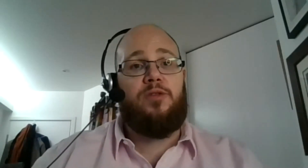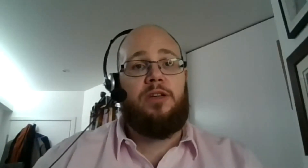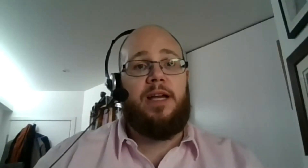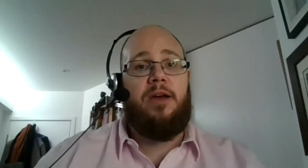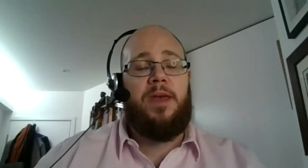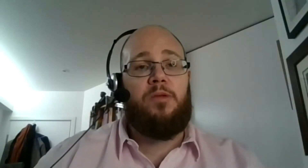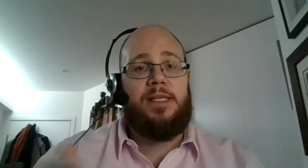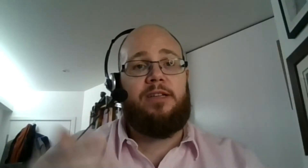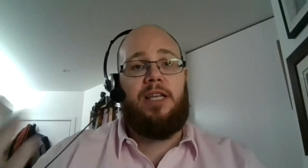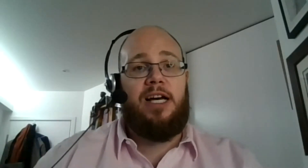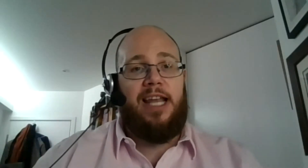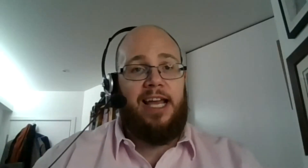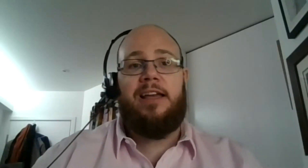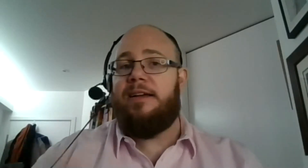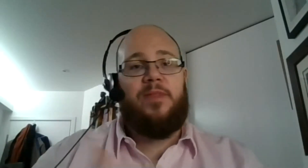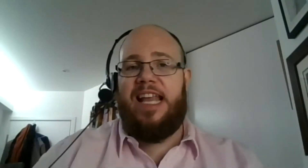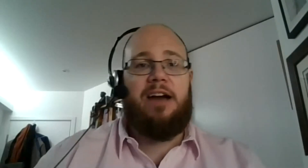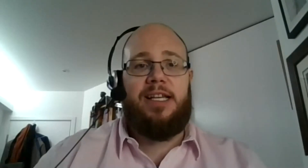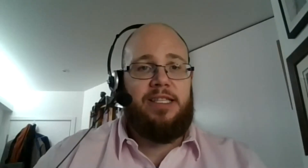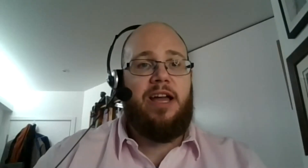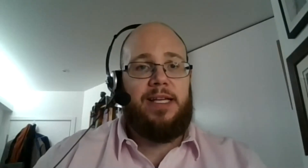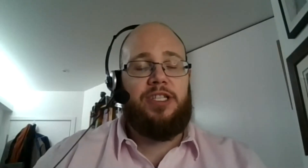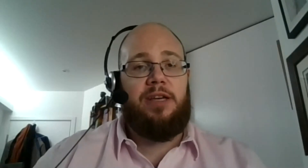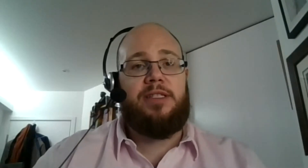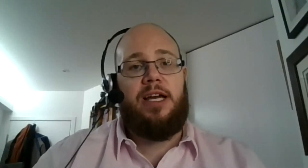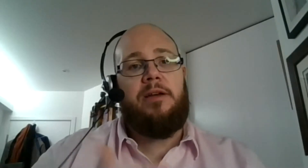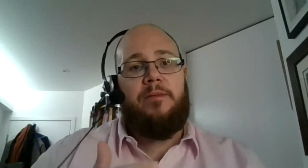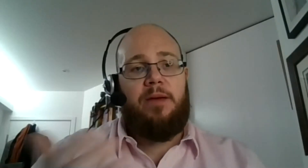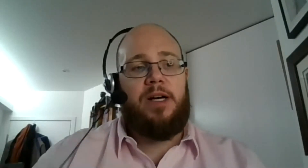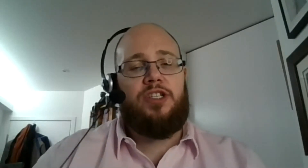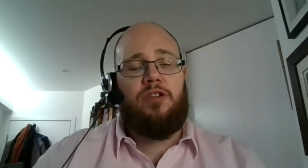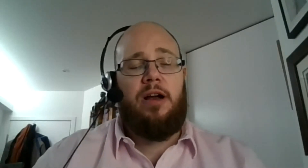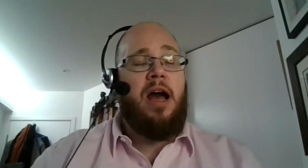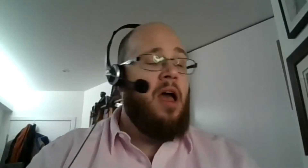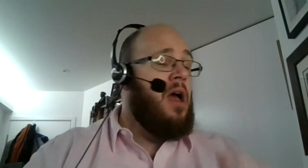two ago, people were still learning. Now there's no excuse. So they're much stronger.